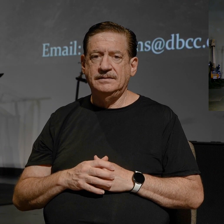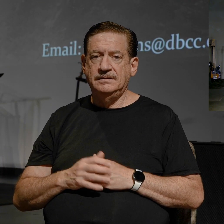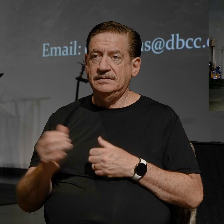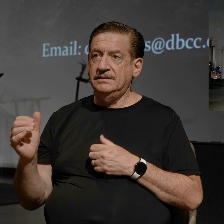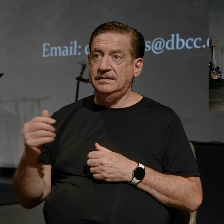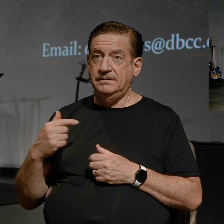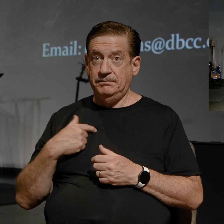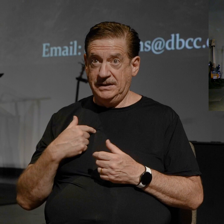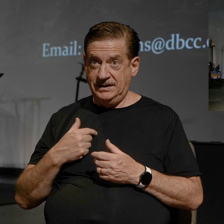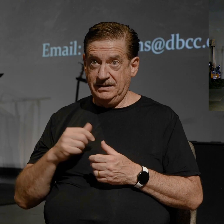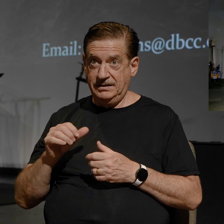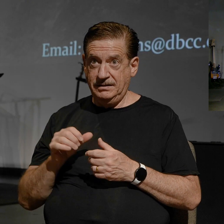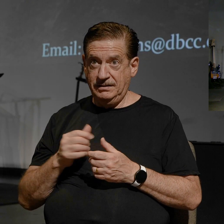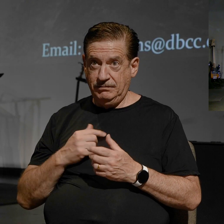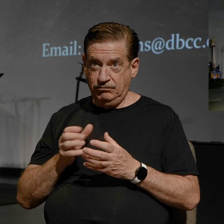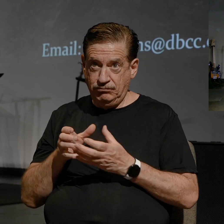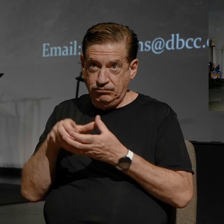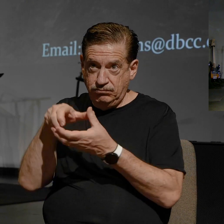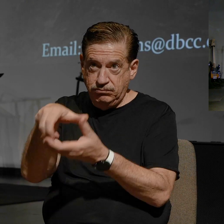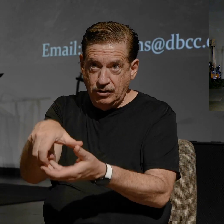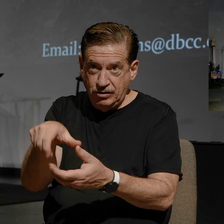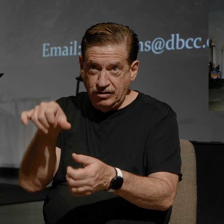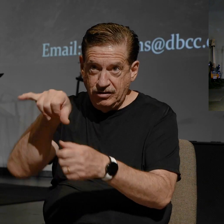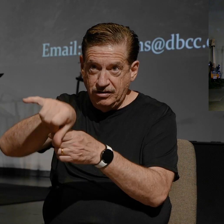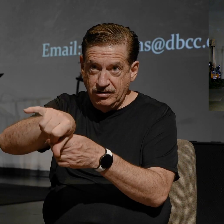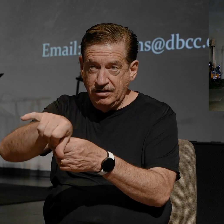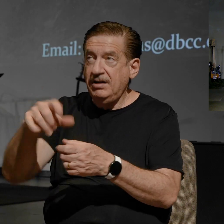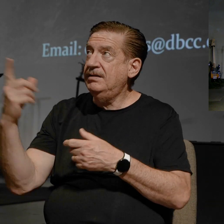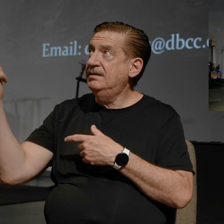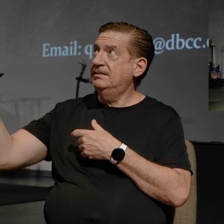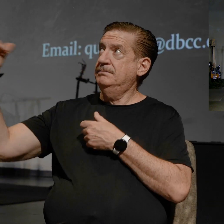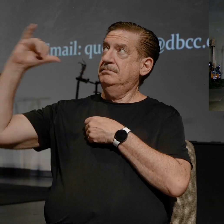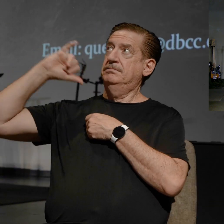Pour out what's been poured in.